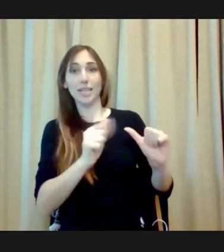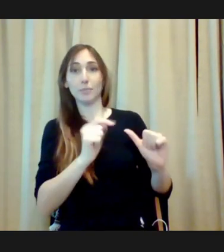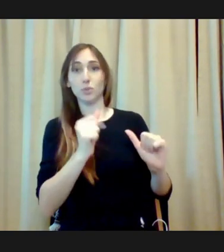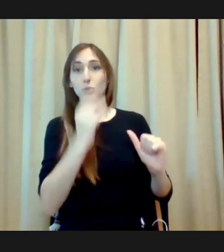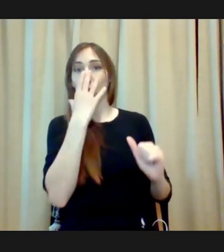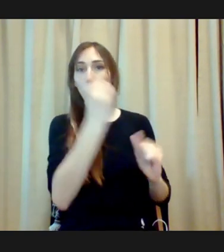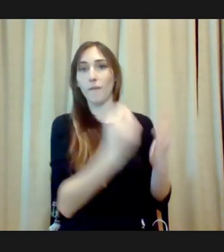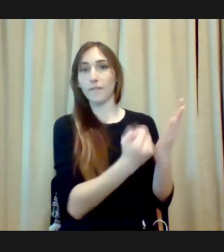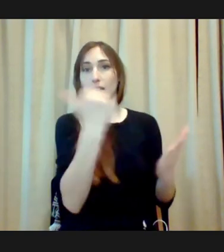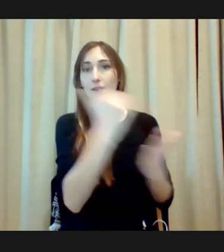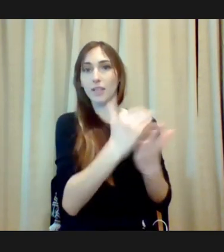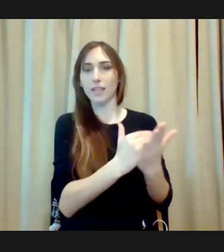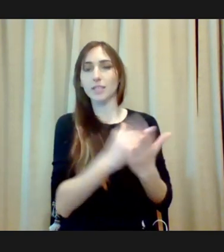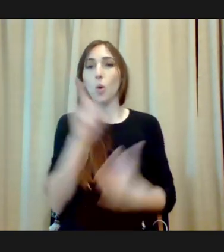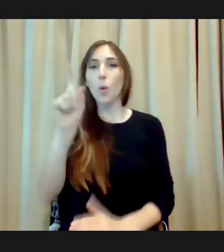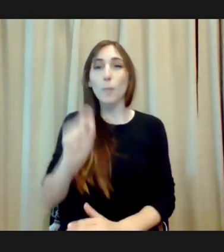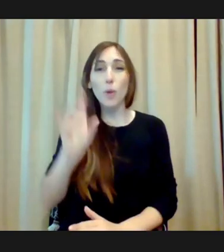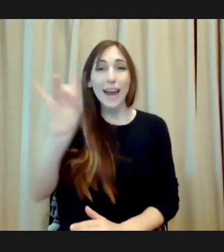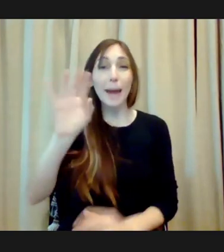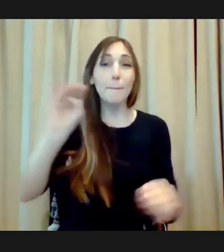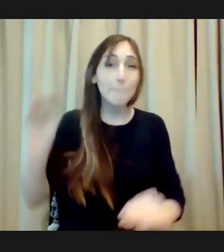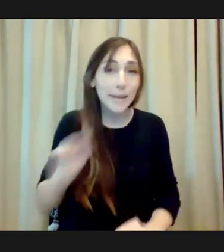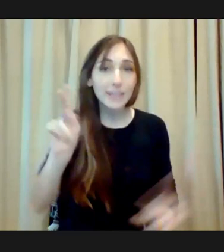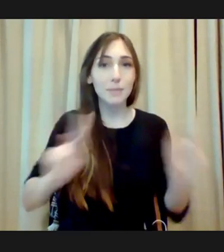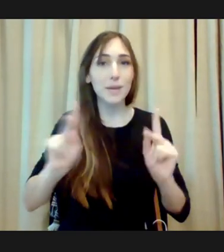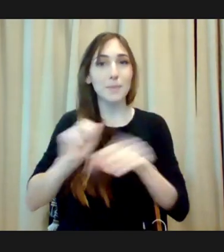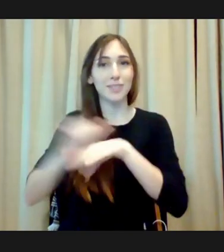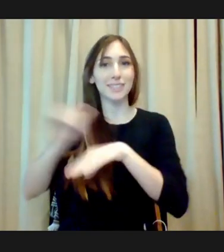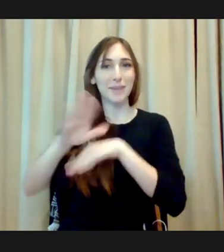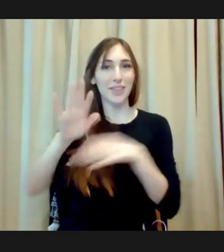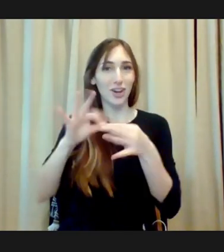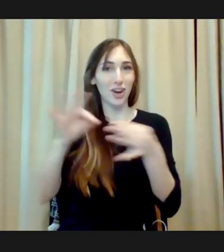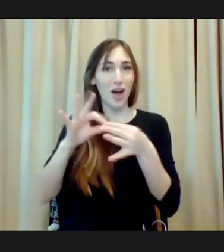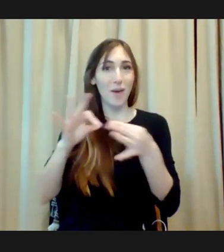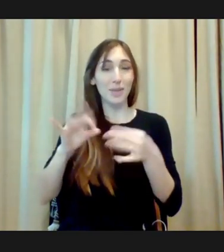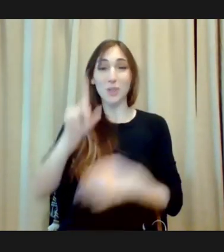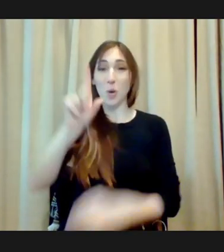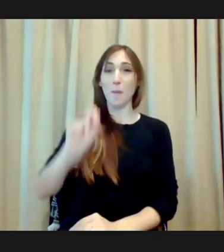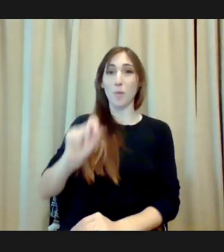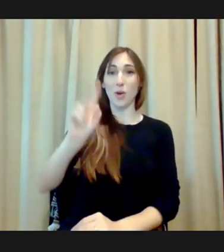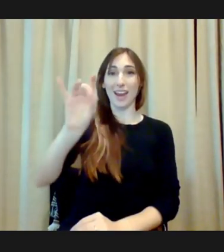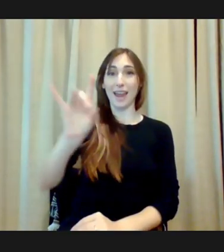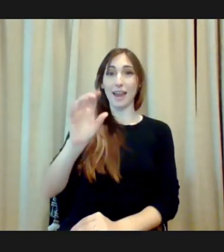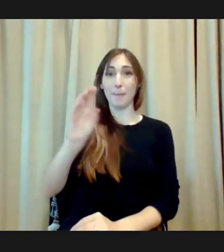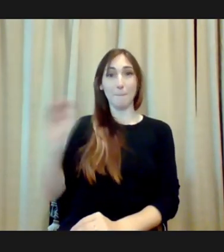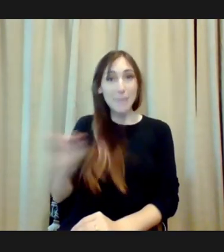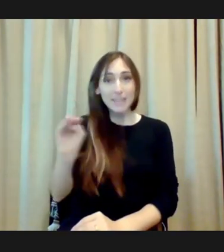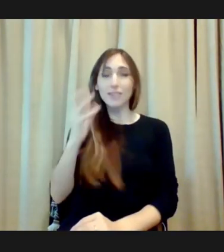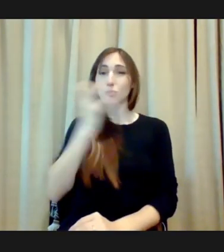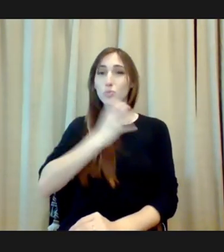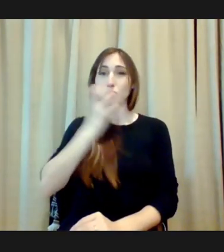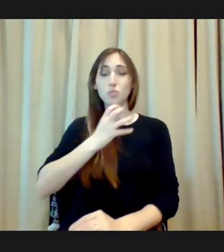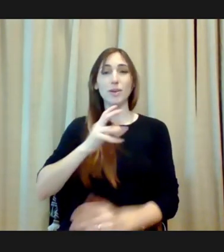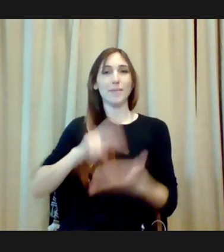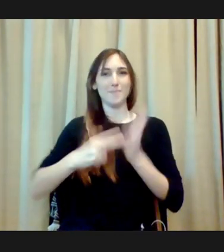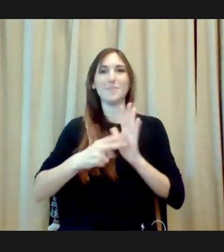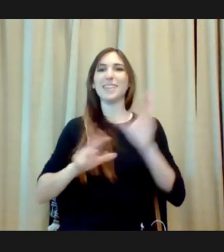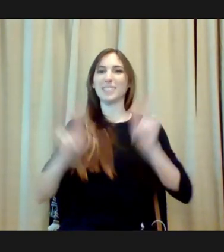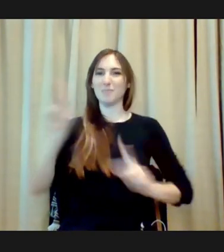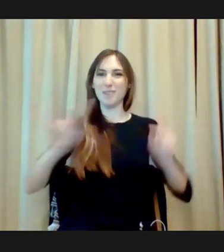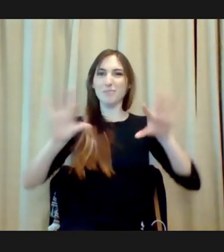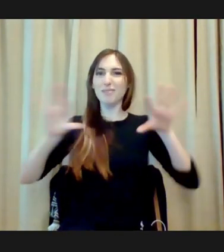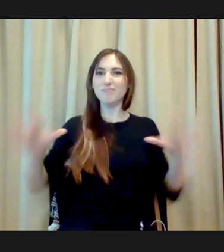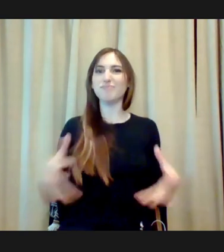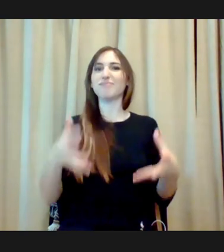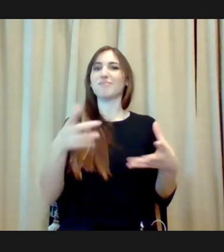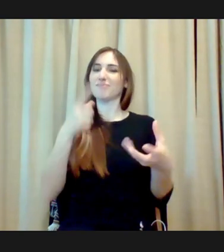people submitted comments. That is a figure that tells you how much the trajectory towards justice